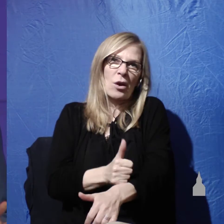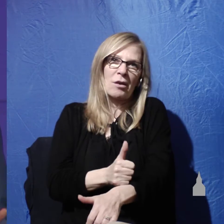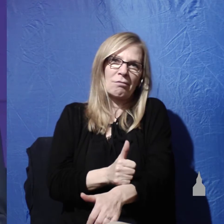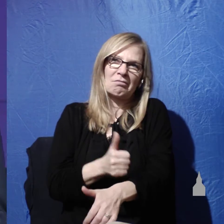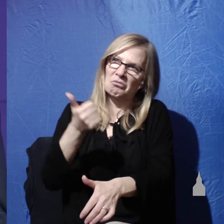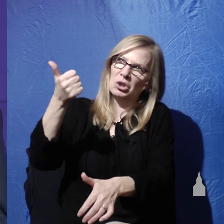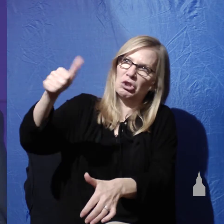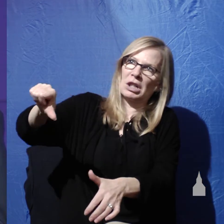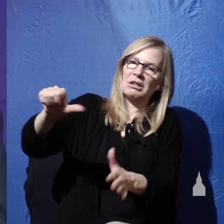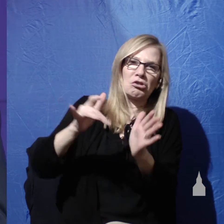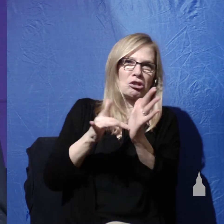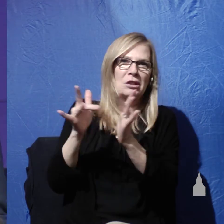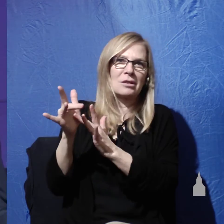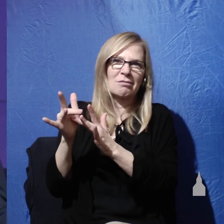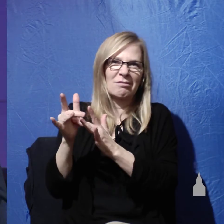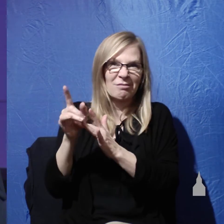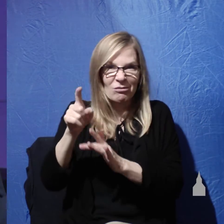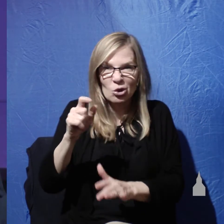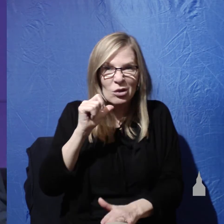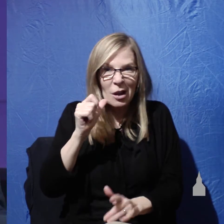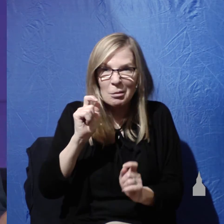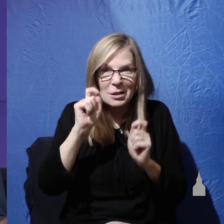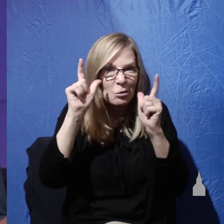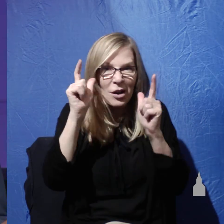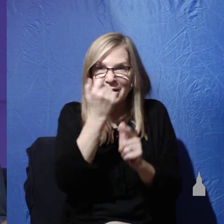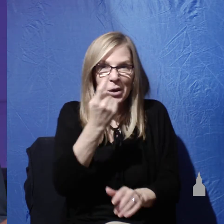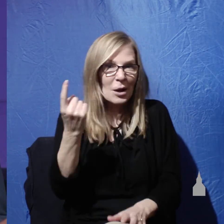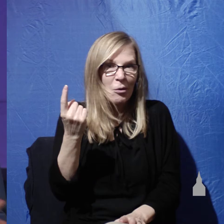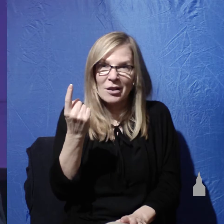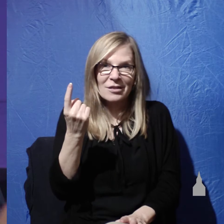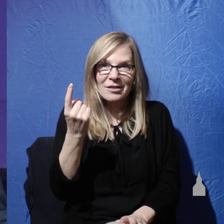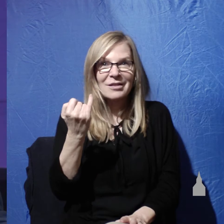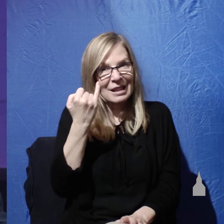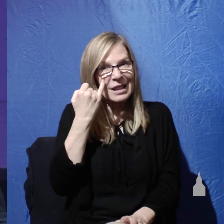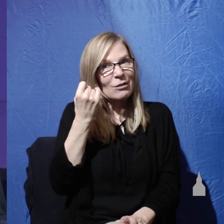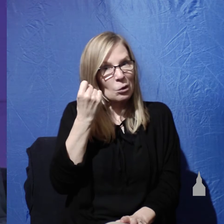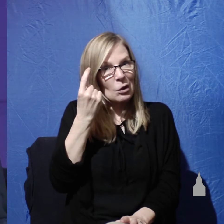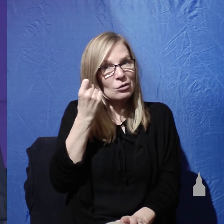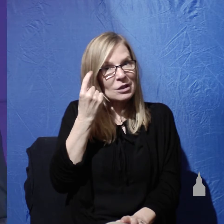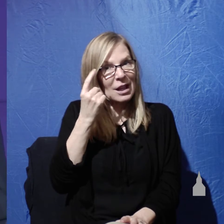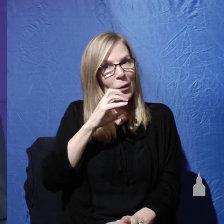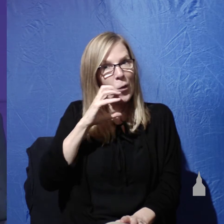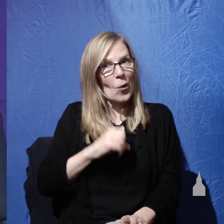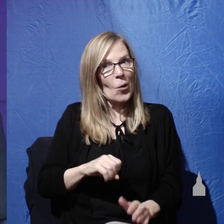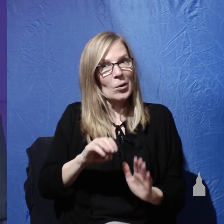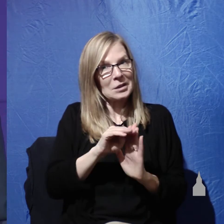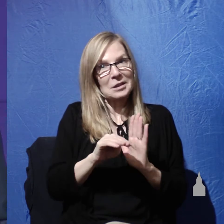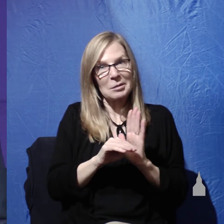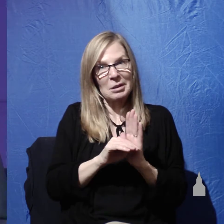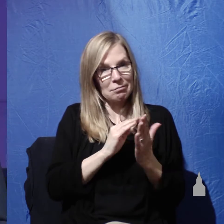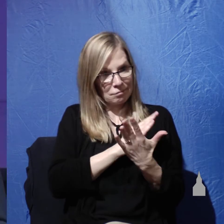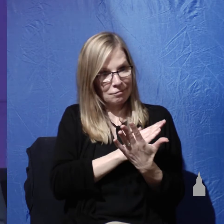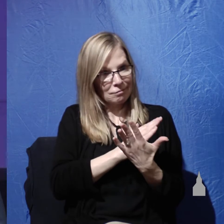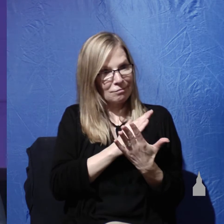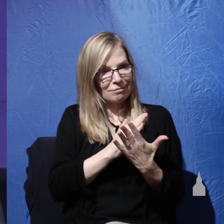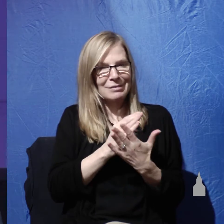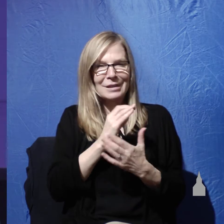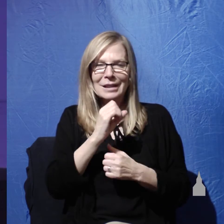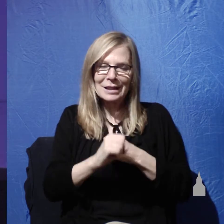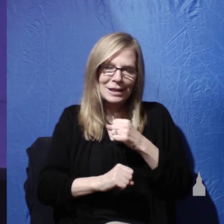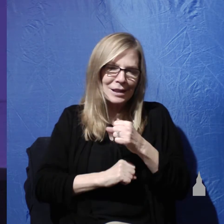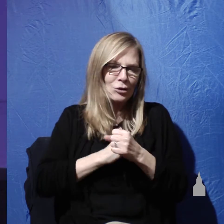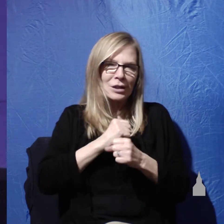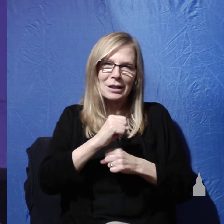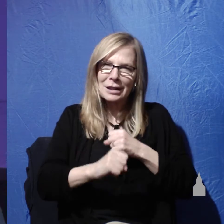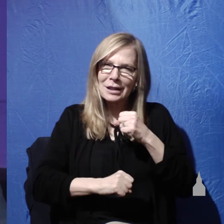rejected Jesus. This shouldn't be surprising to anybody if you understand the Old Testament. Having ears, they could